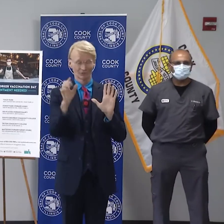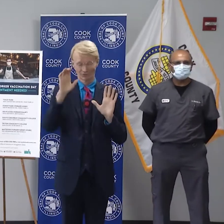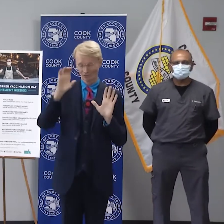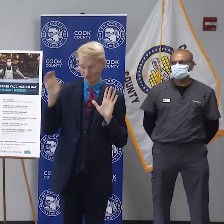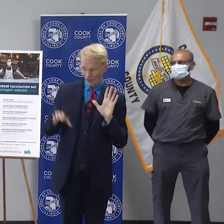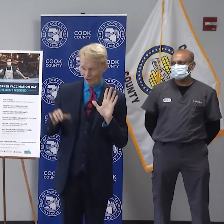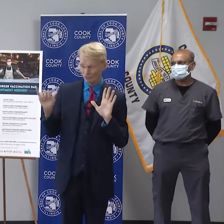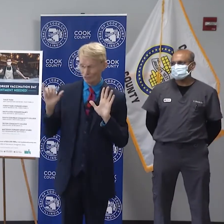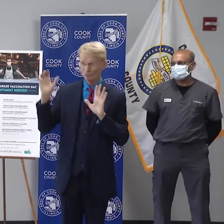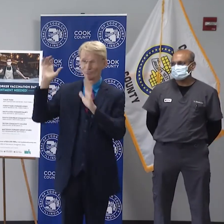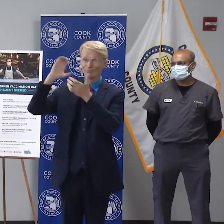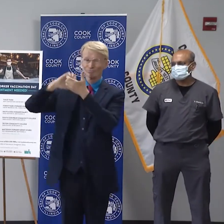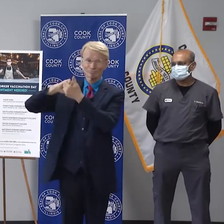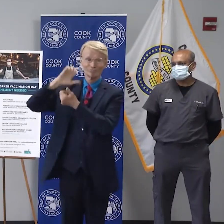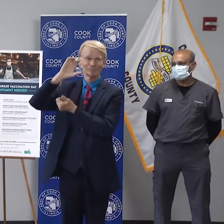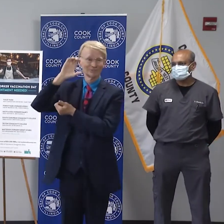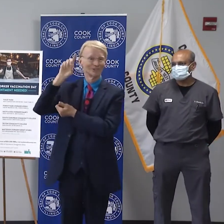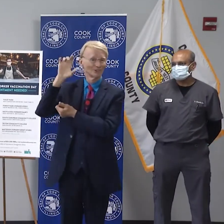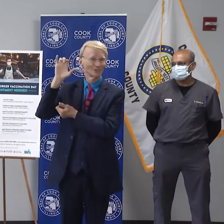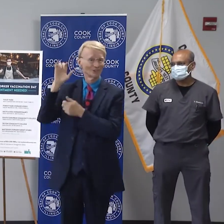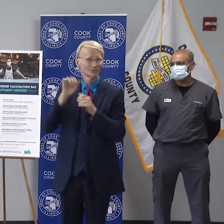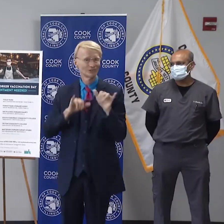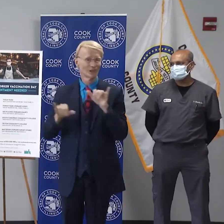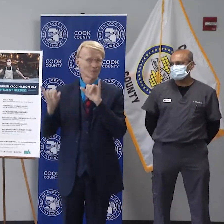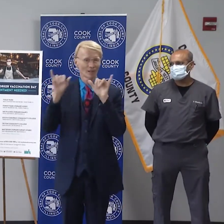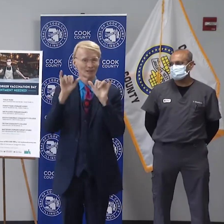cities and communities of similar size.